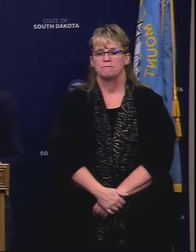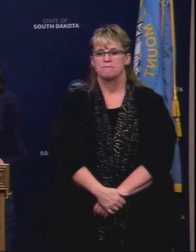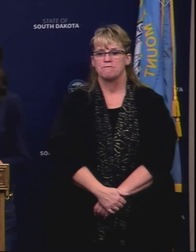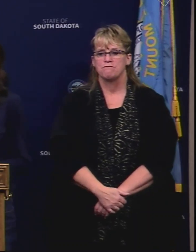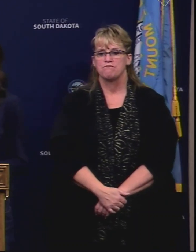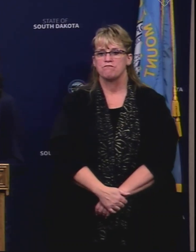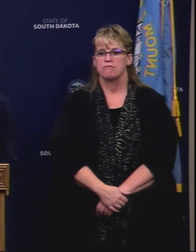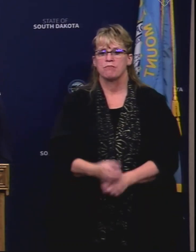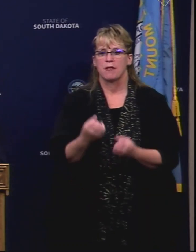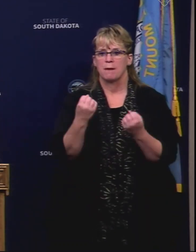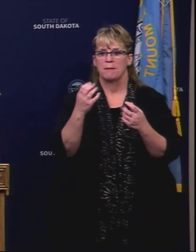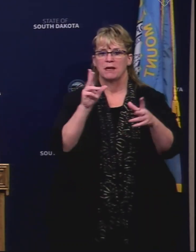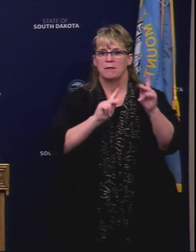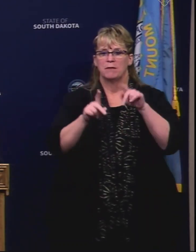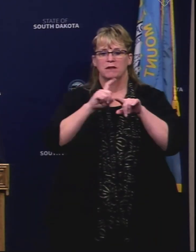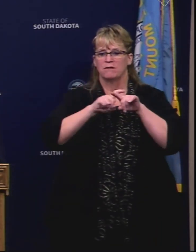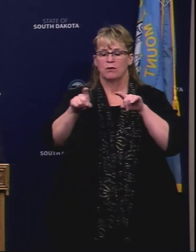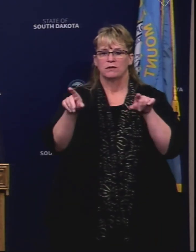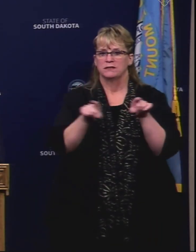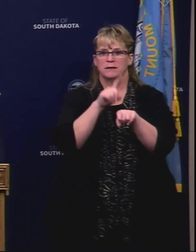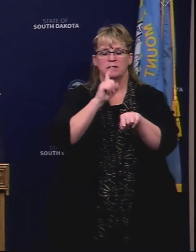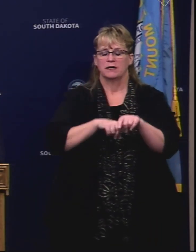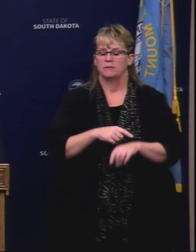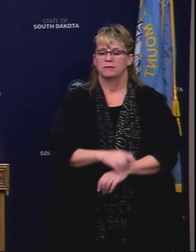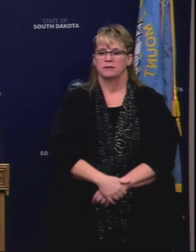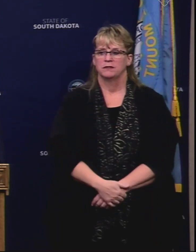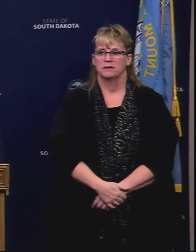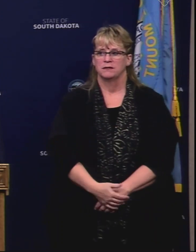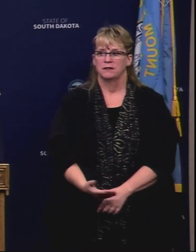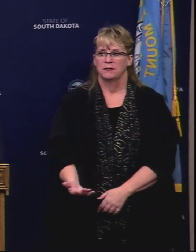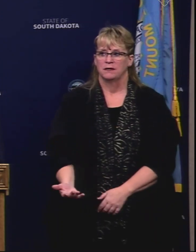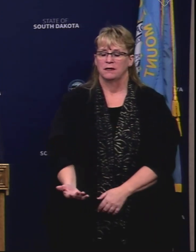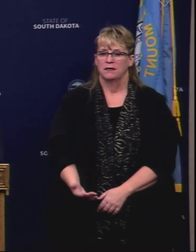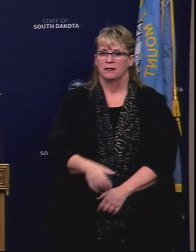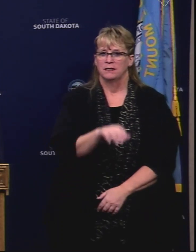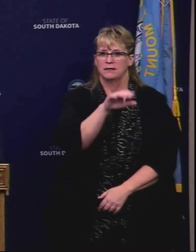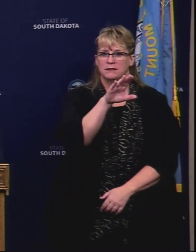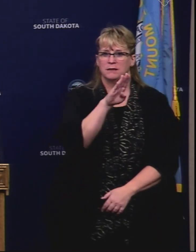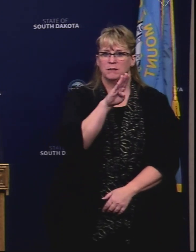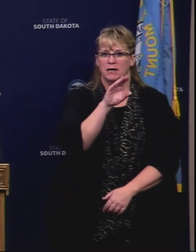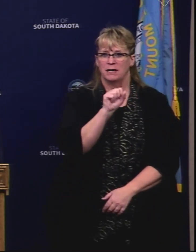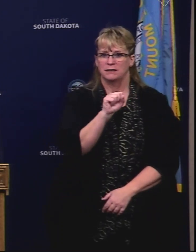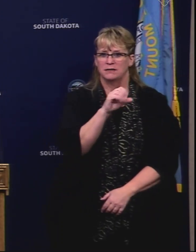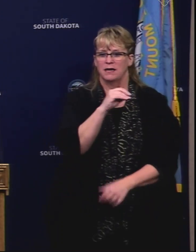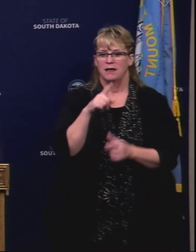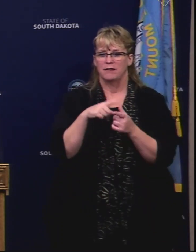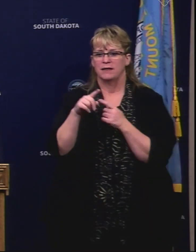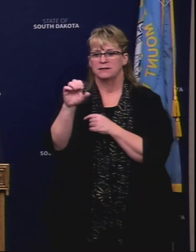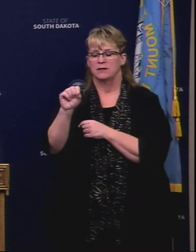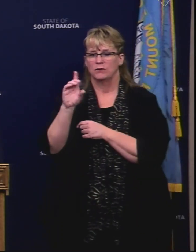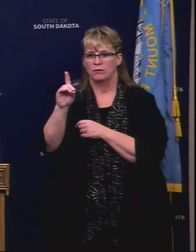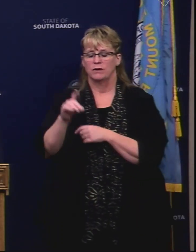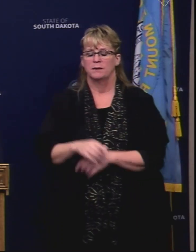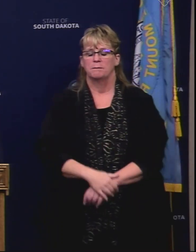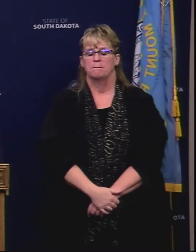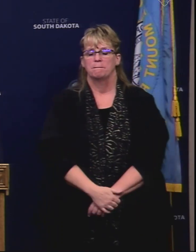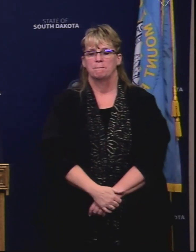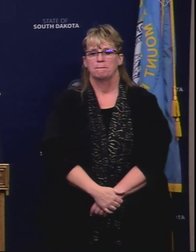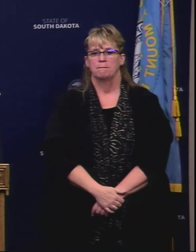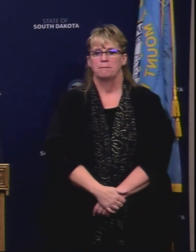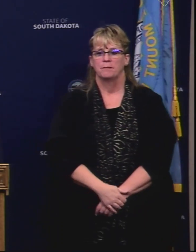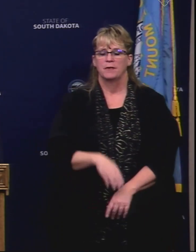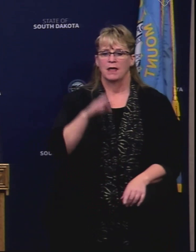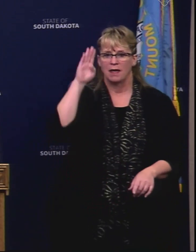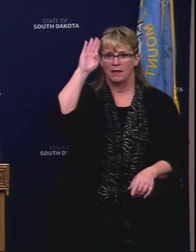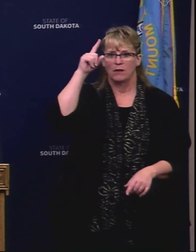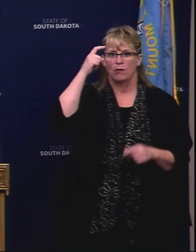Governor Adam St. Paul, Dakota Broadcasting here. I think there was a CBS News, and then we'll go to South Dakota Broadcasting. Hi,